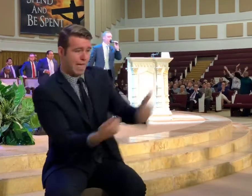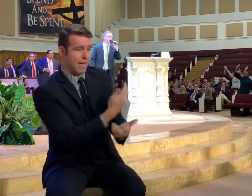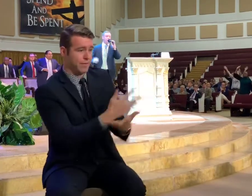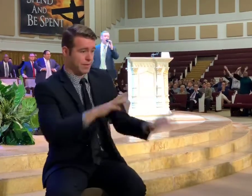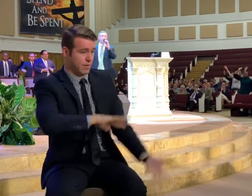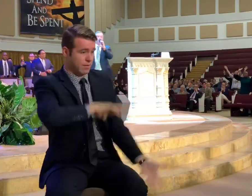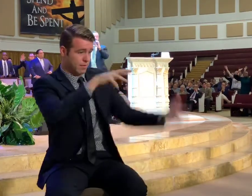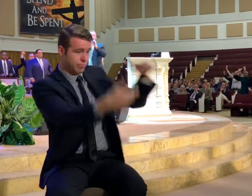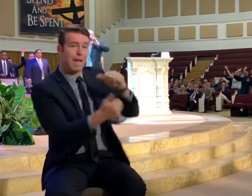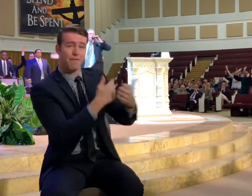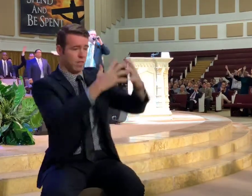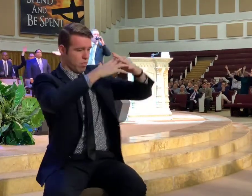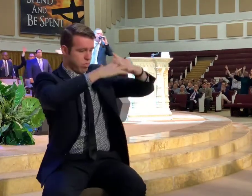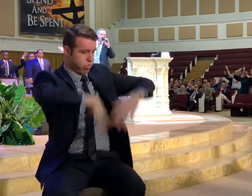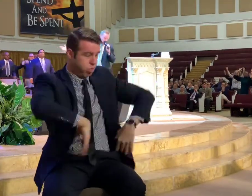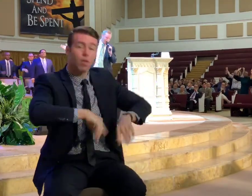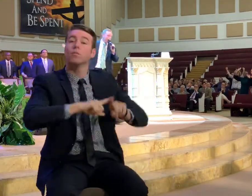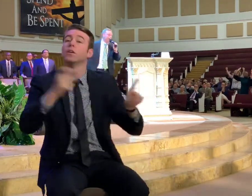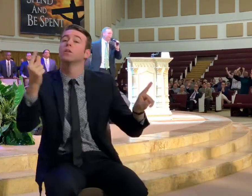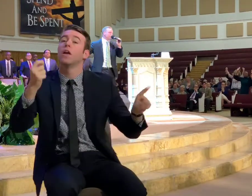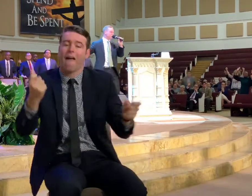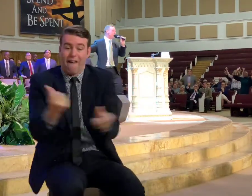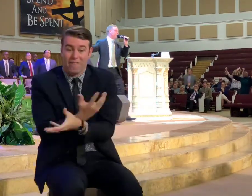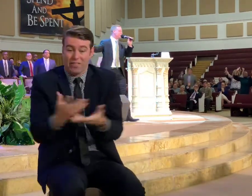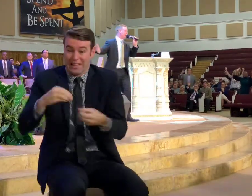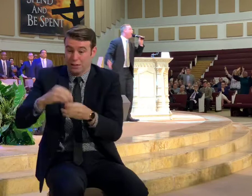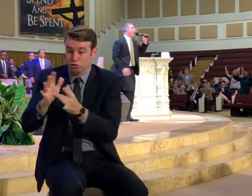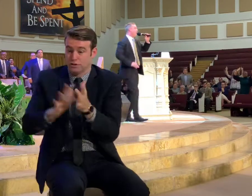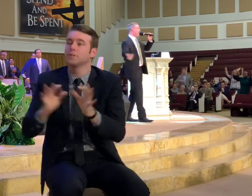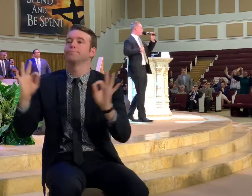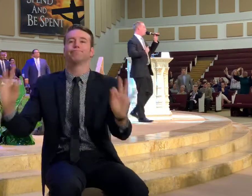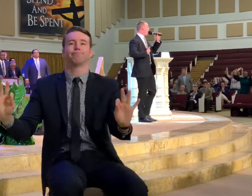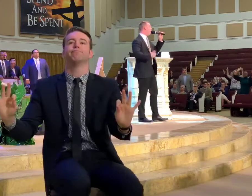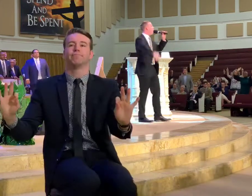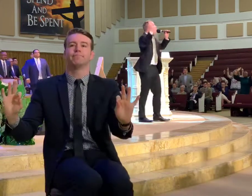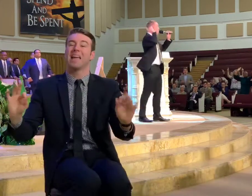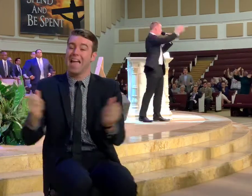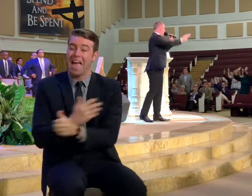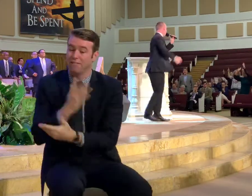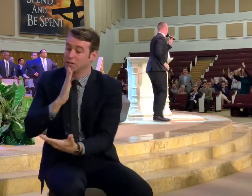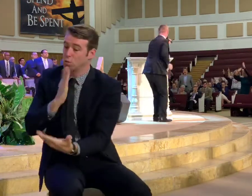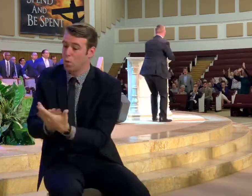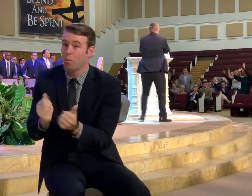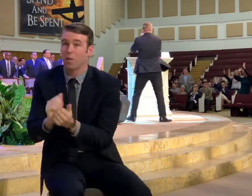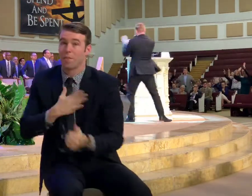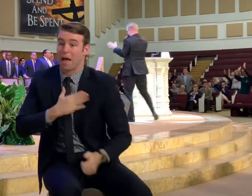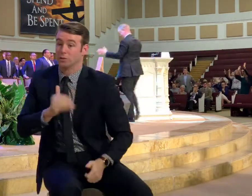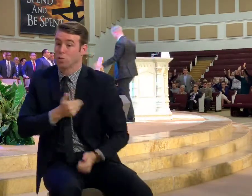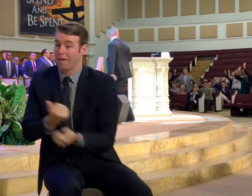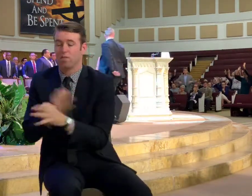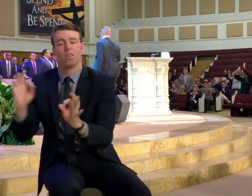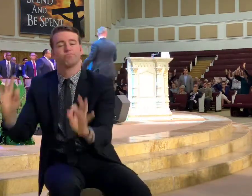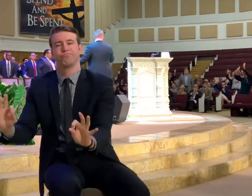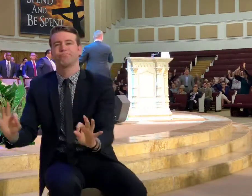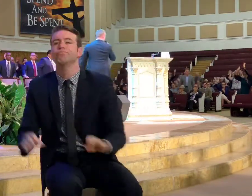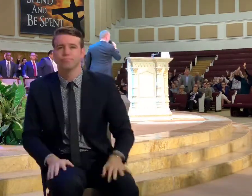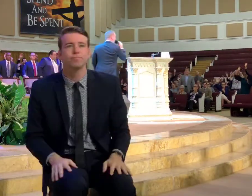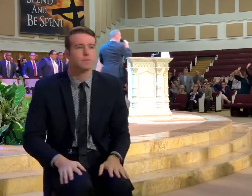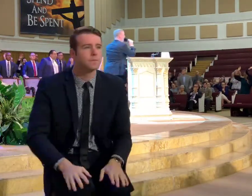Everything might be falling apart. But all is well in Jesus. And it's well with my soul. And